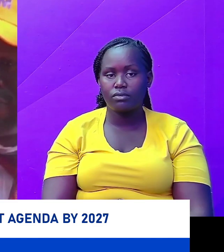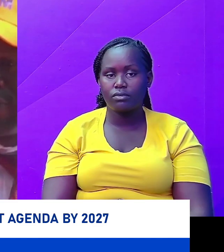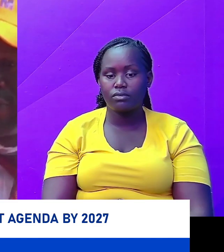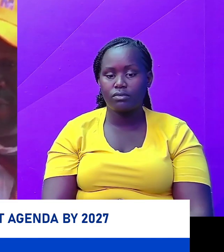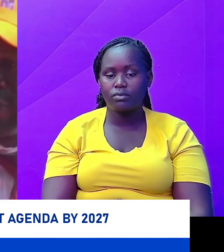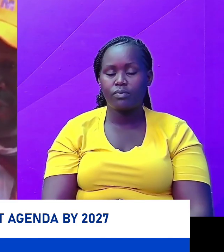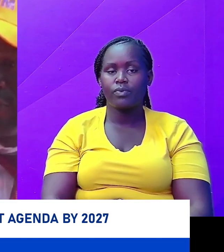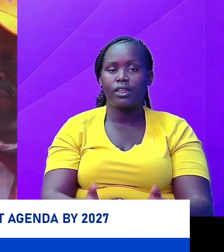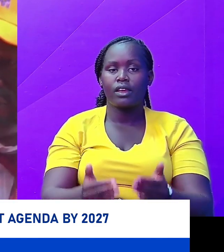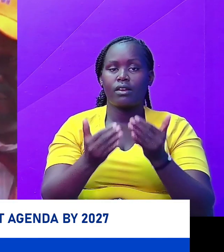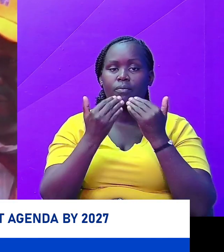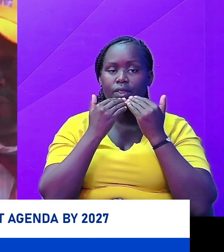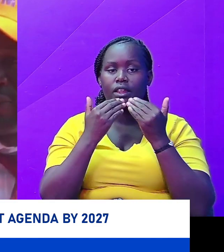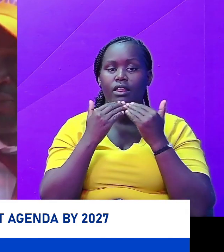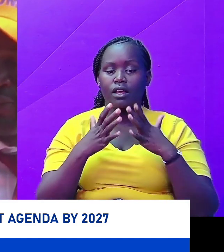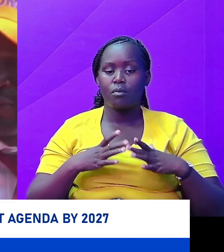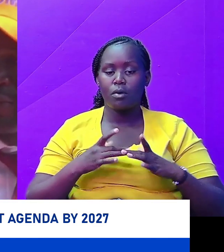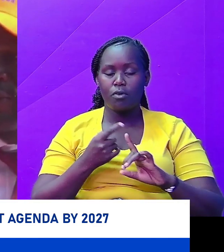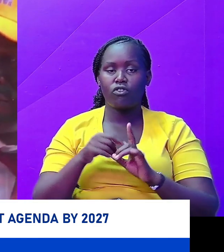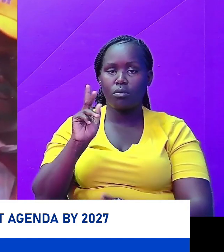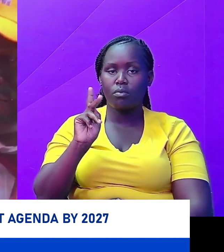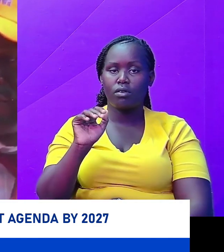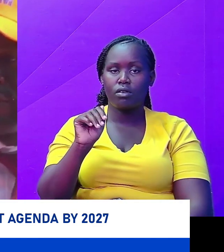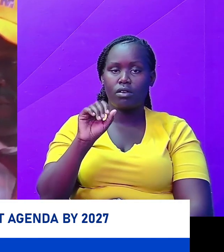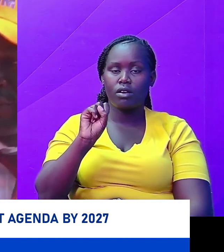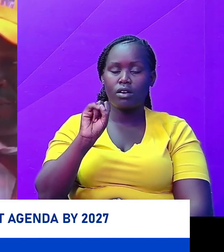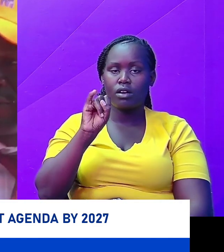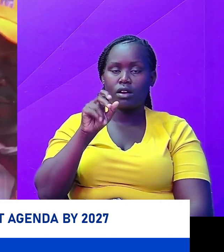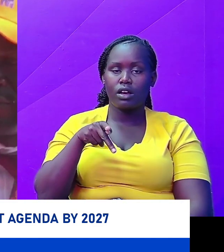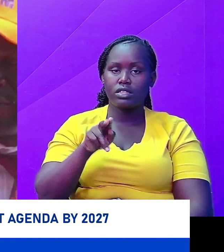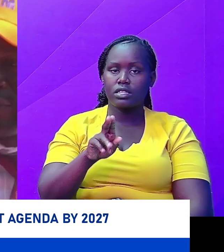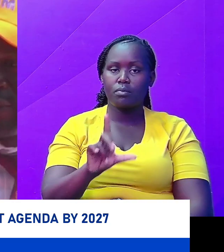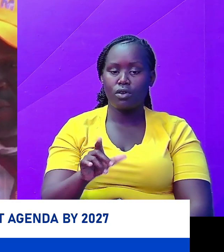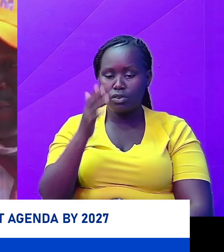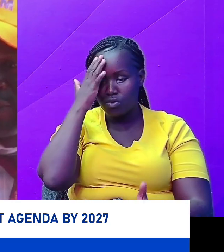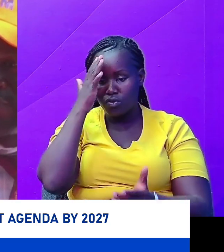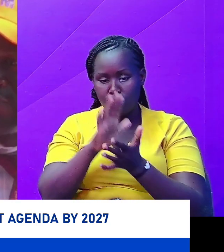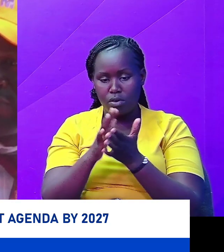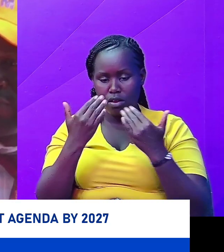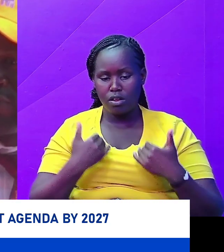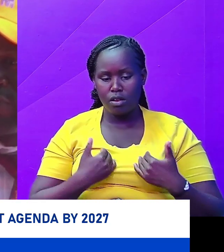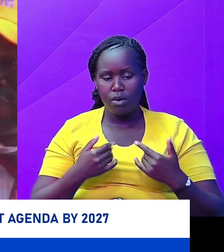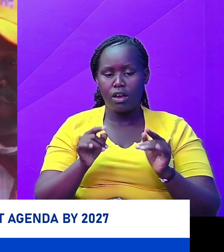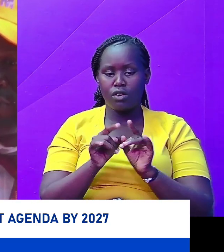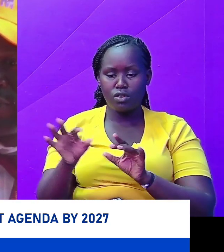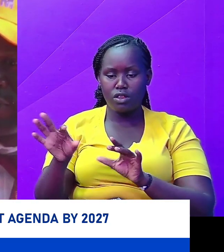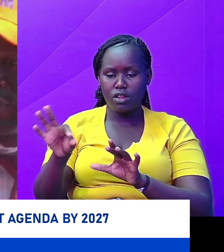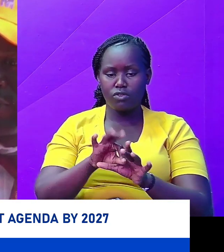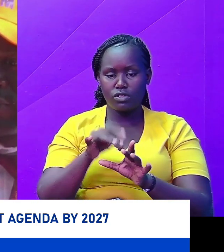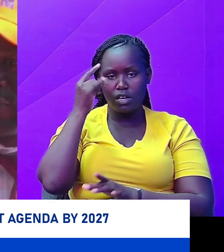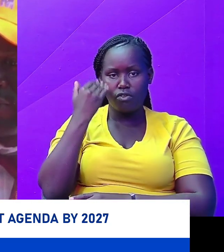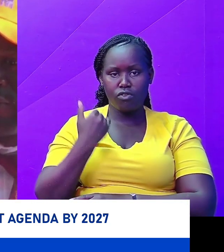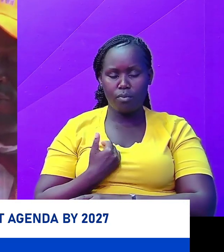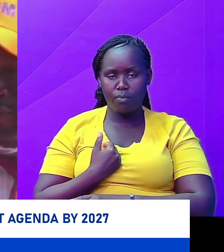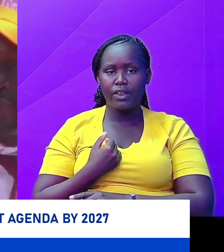Washukuru wananchi wa Kasipul kwa kuniamini. They believed in me and they voted me in. They believed in a